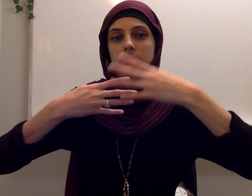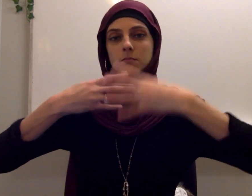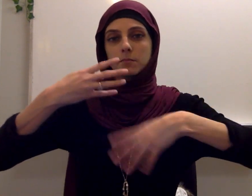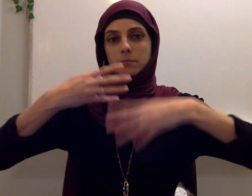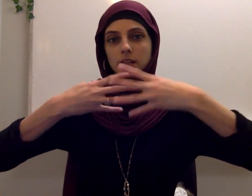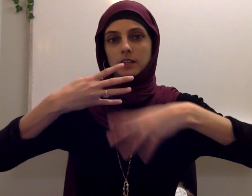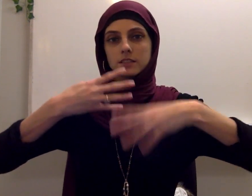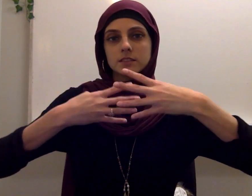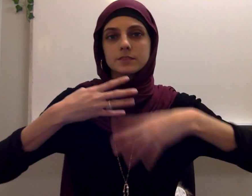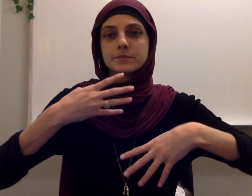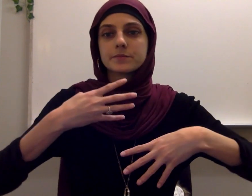Blood.